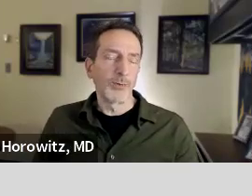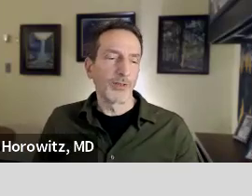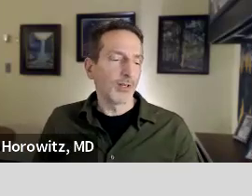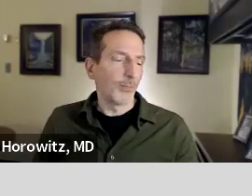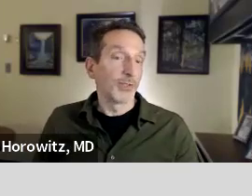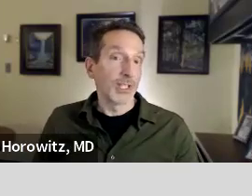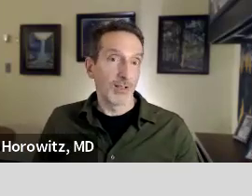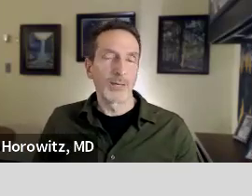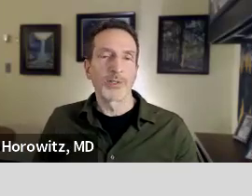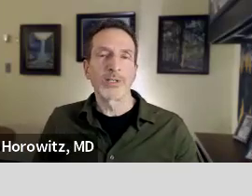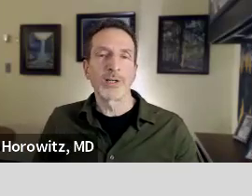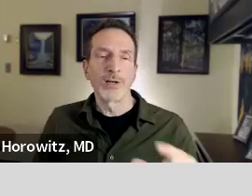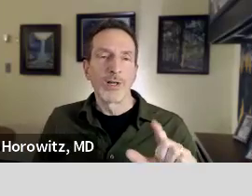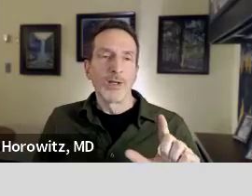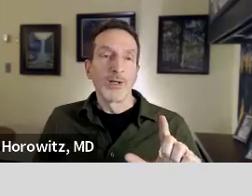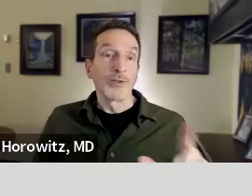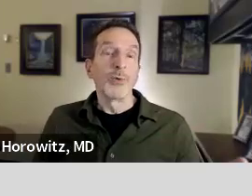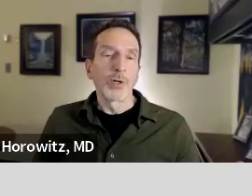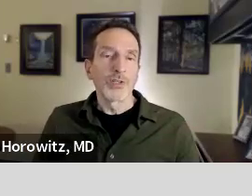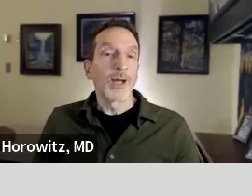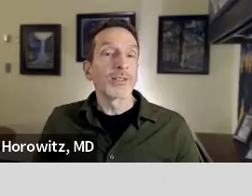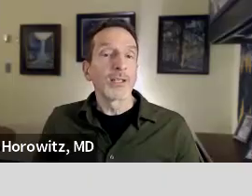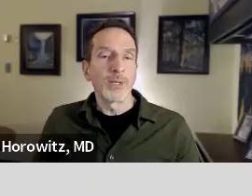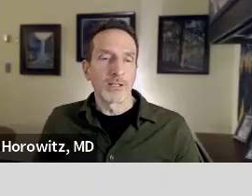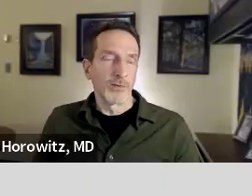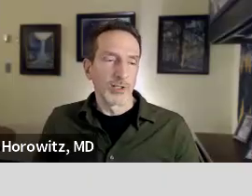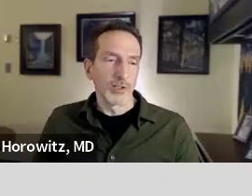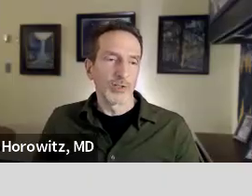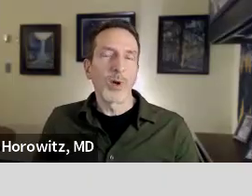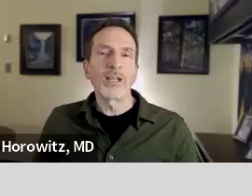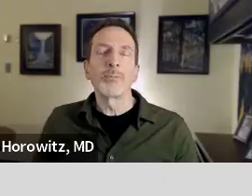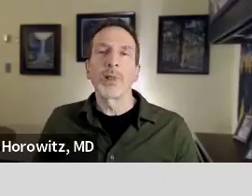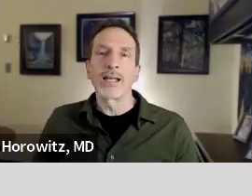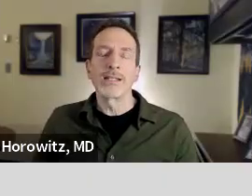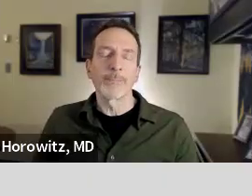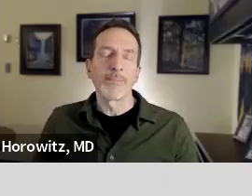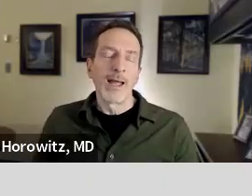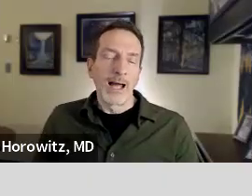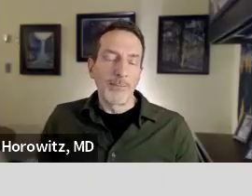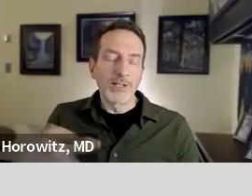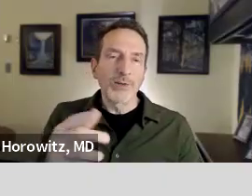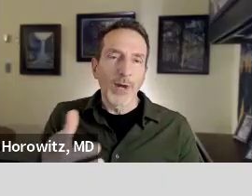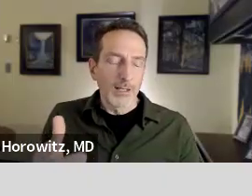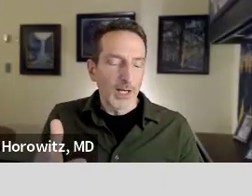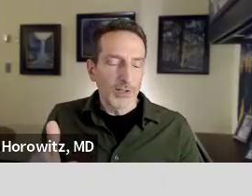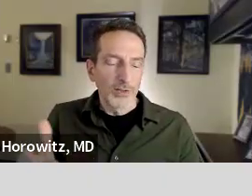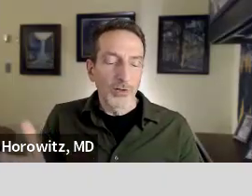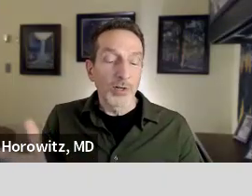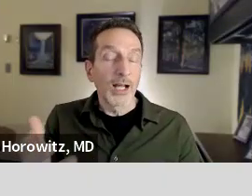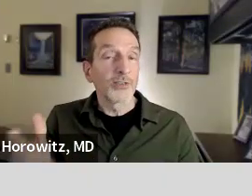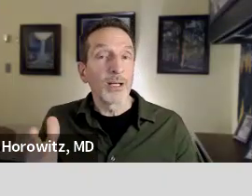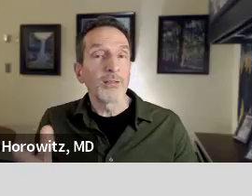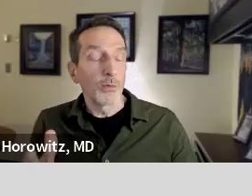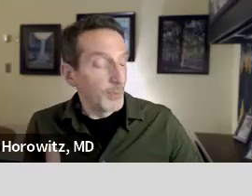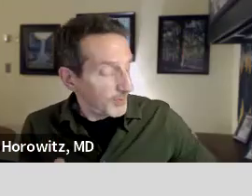I start with a couple disclaimers here. 2 words about the limits of research. One is blinding. I mentioned randomized